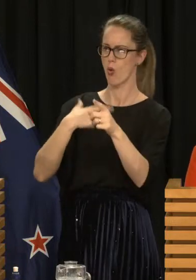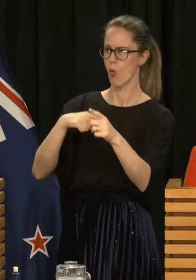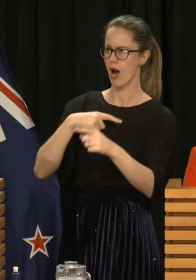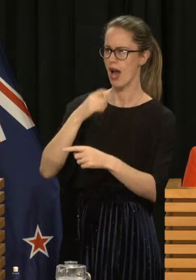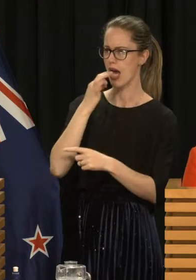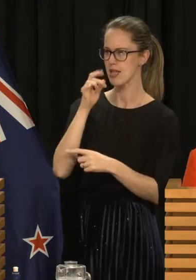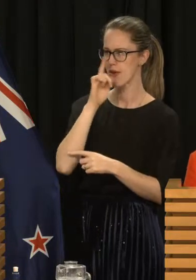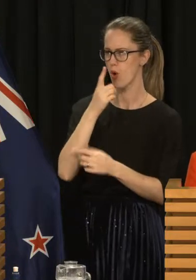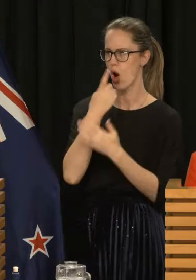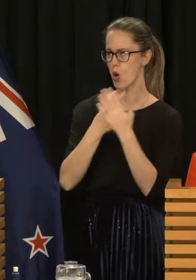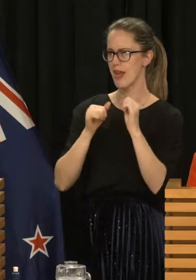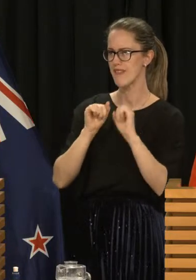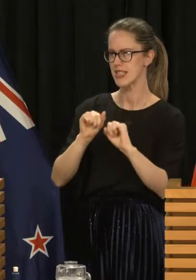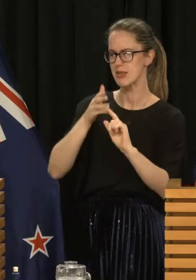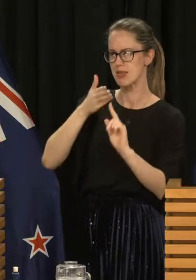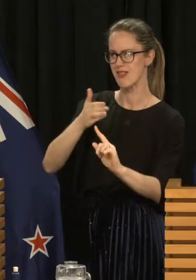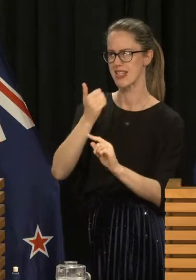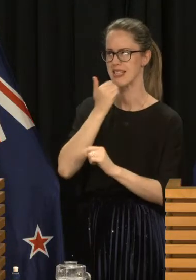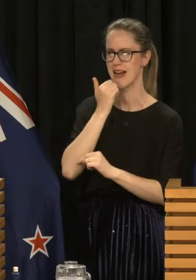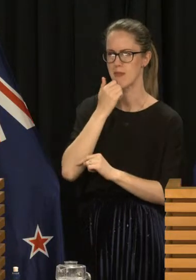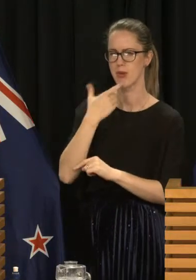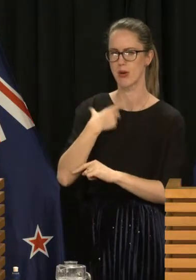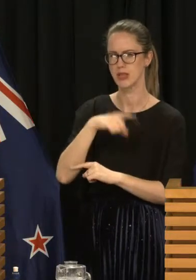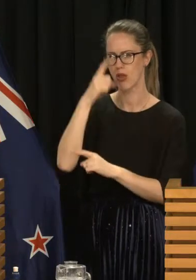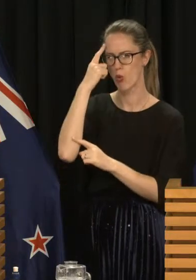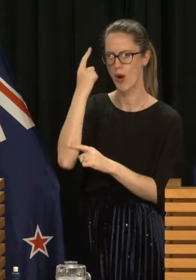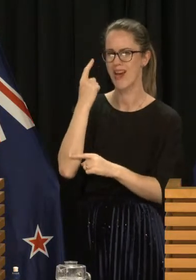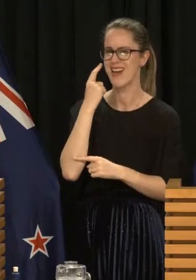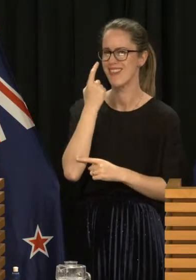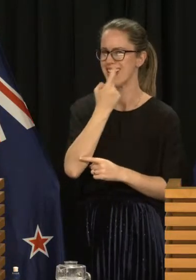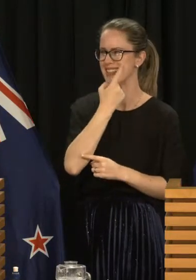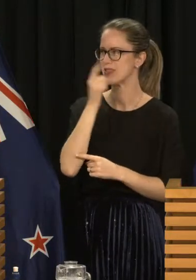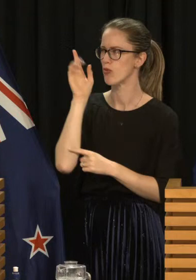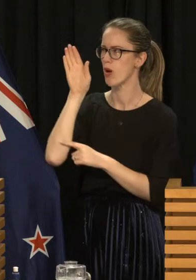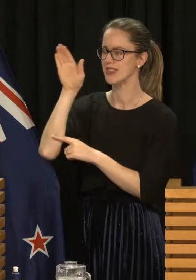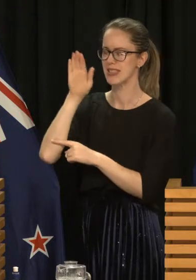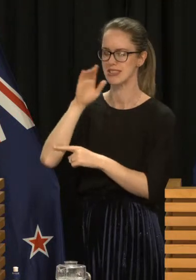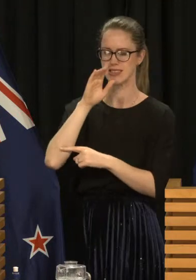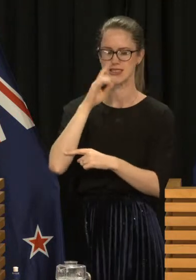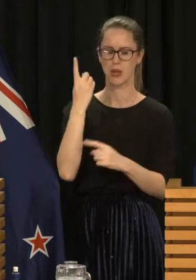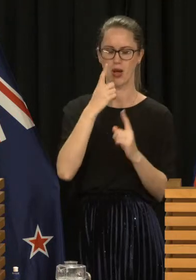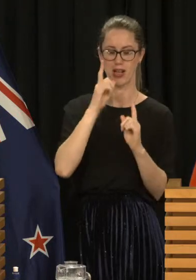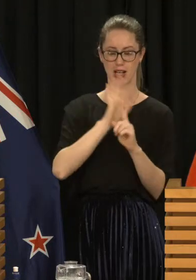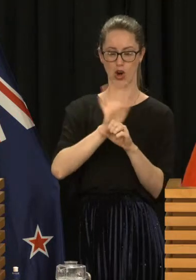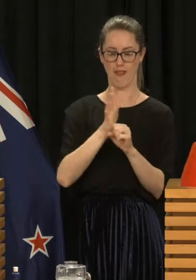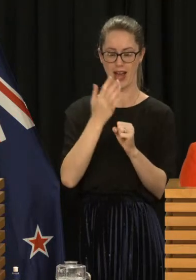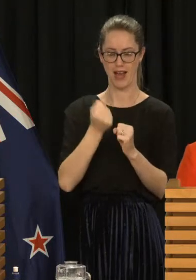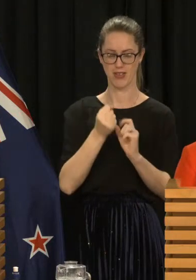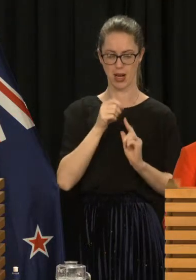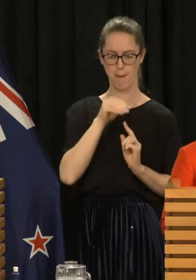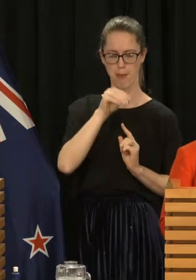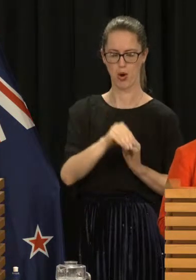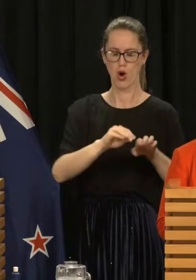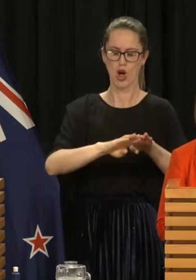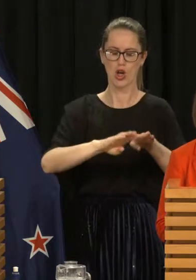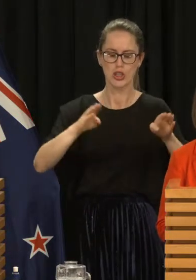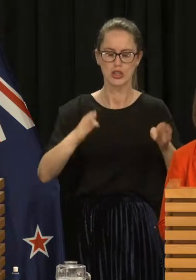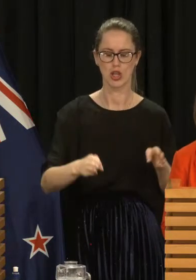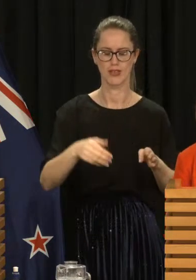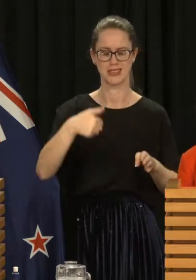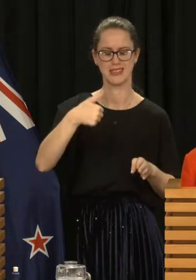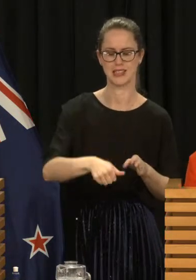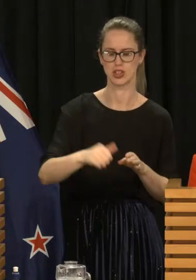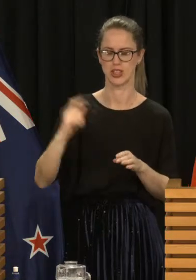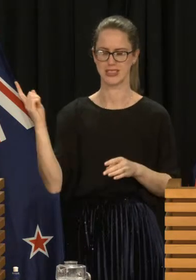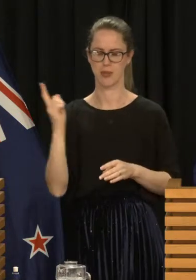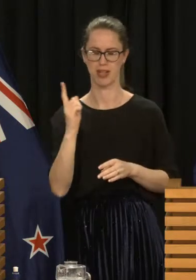people only who visited on those dates? Because isn't there evidence internationally that it can last on surfaces for a long time? If you're asking people to take the drastic